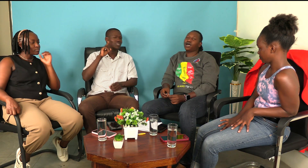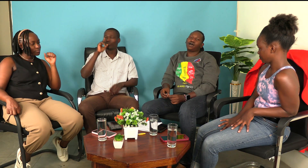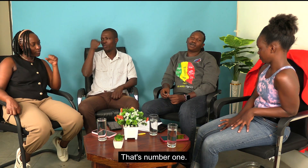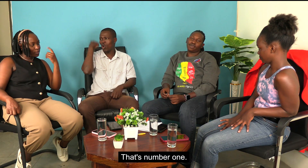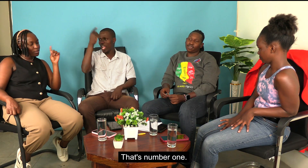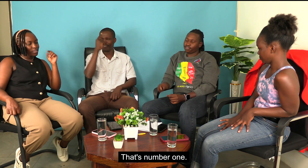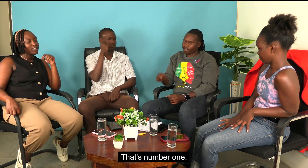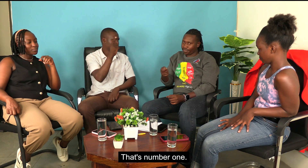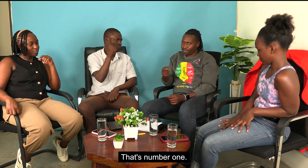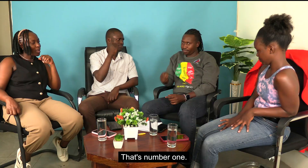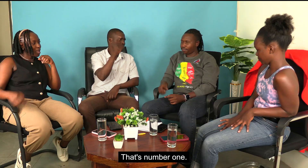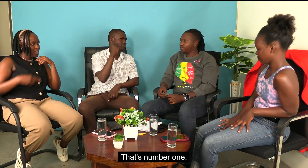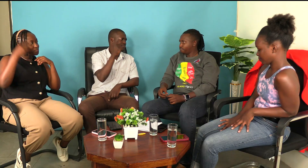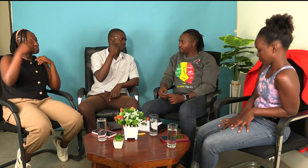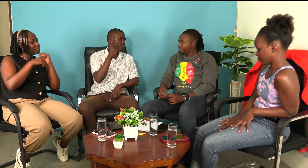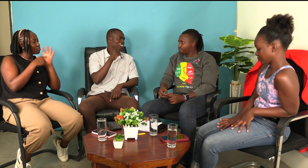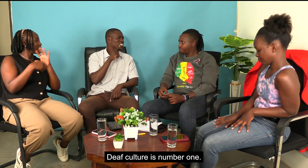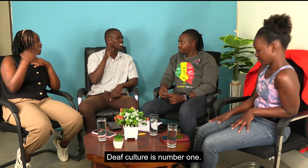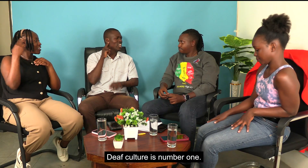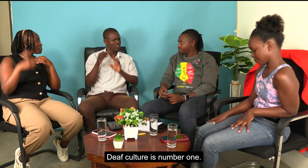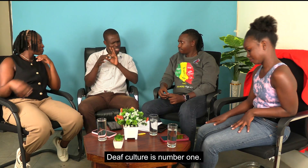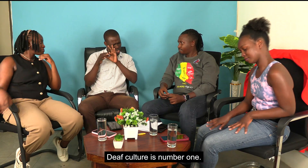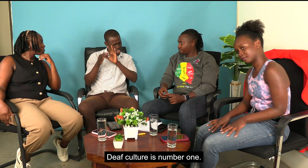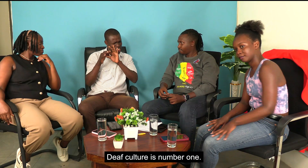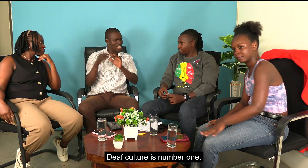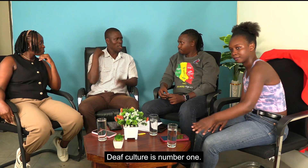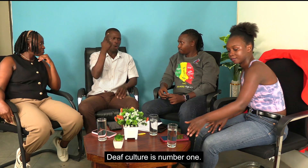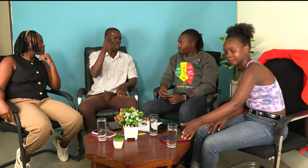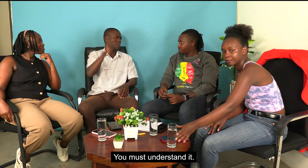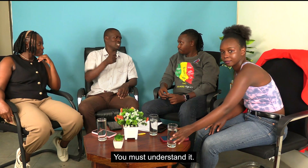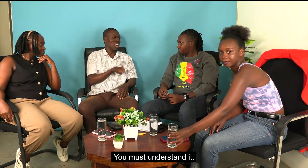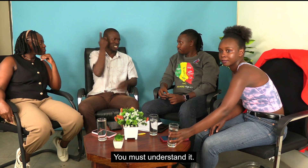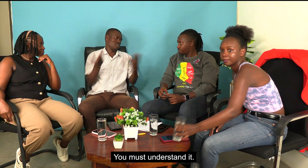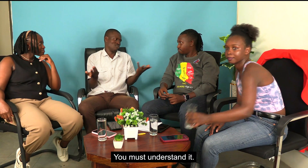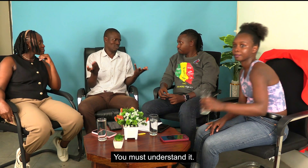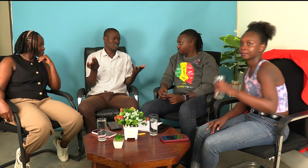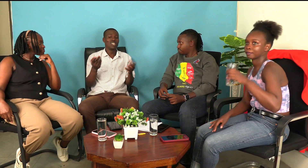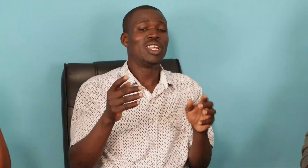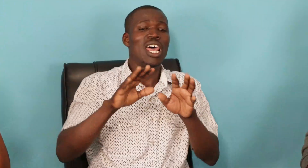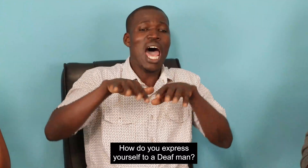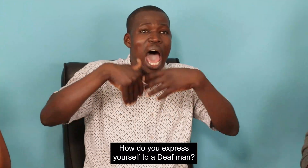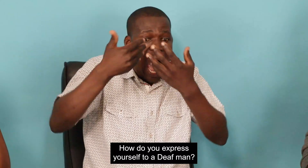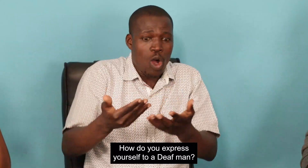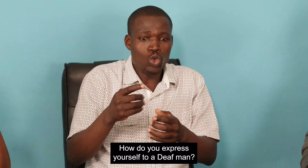the deaf culture. That is the very first thing. Yeah, that's key. That's key. Deaf culture is very important to be